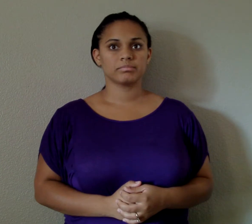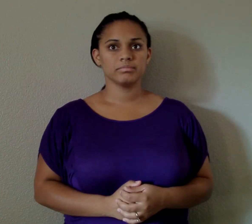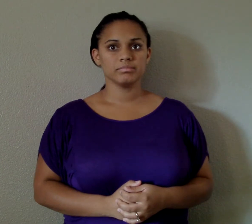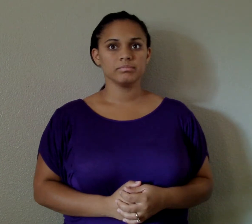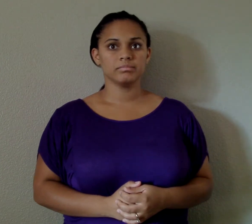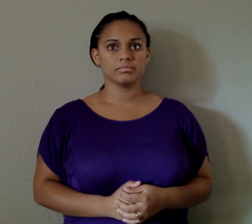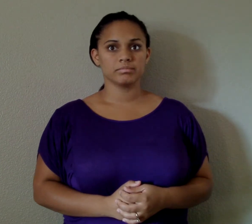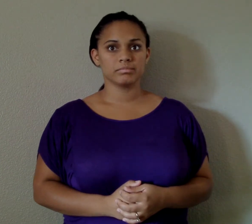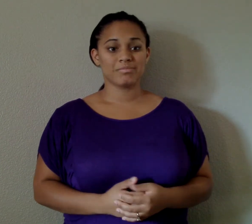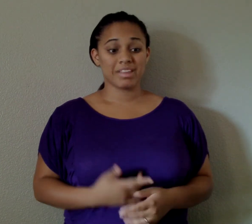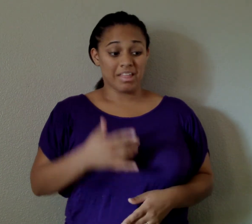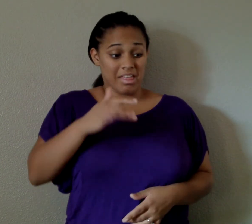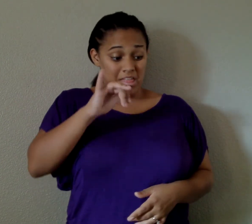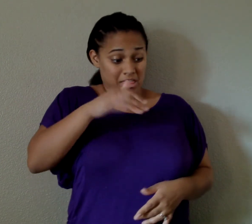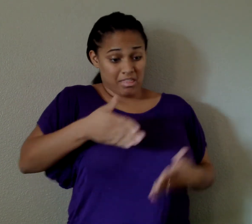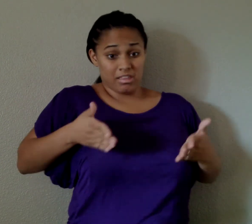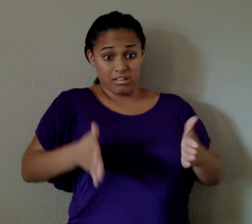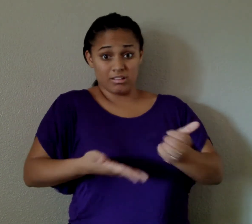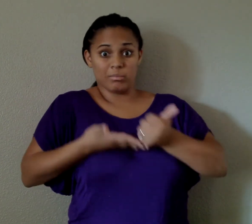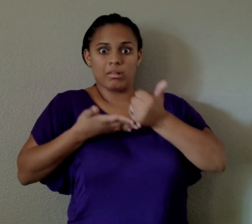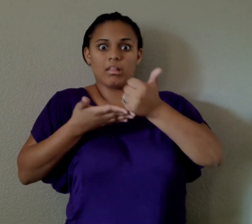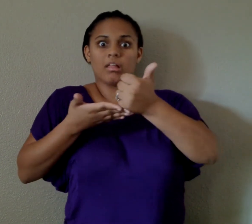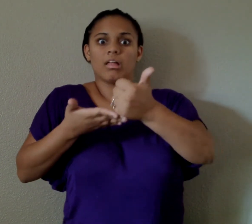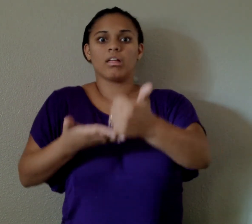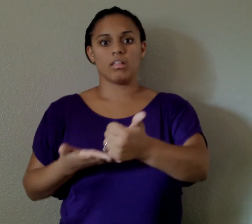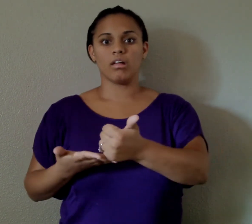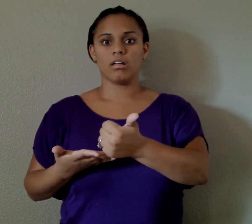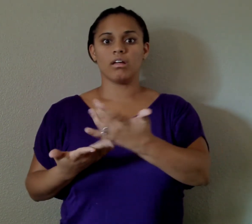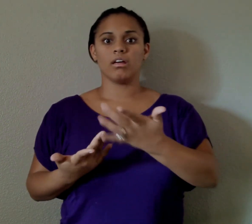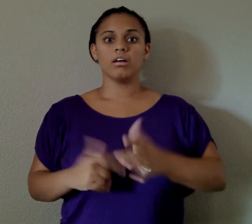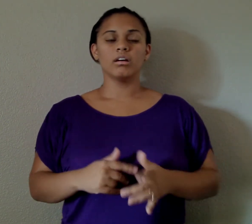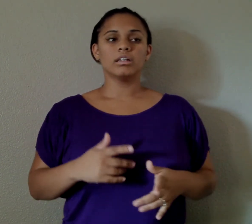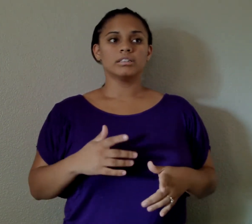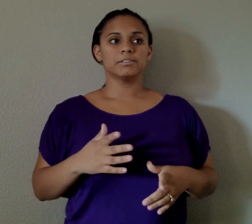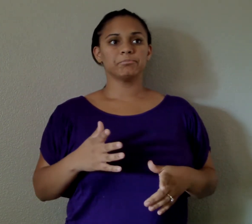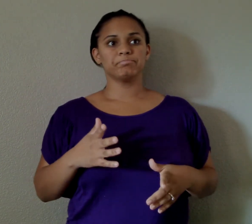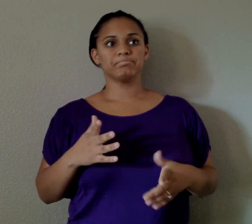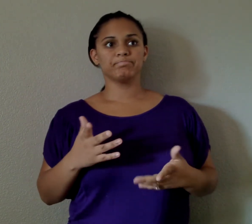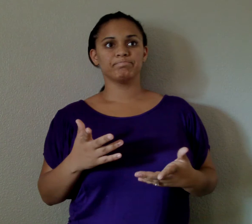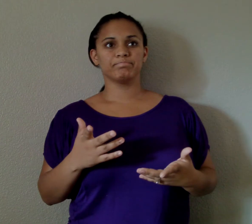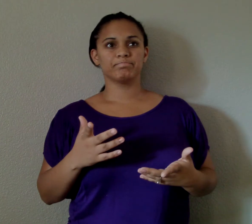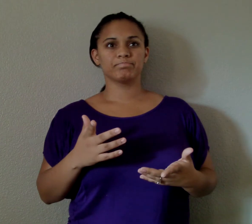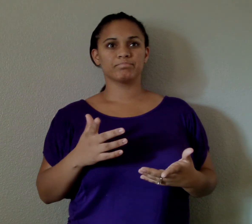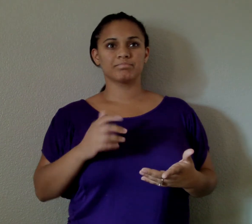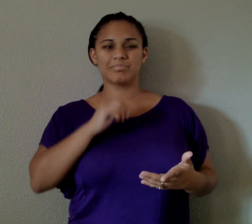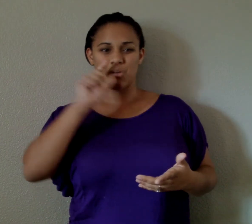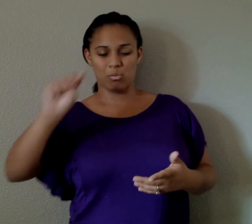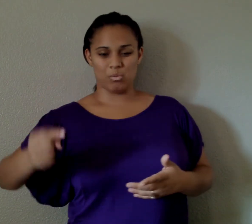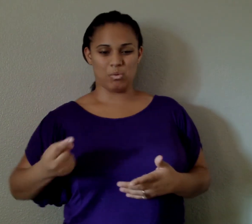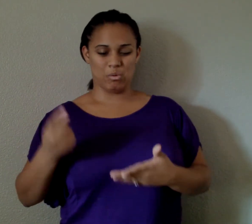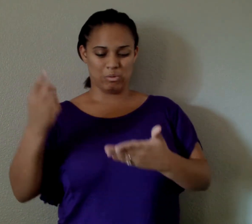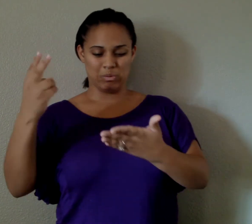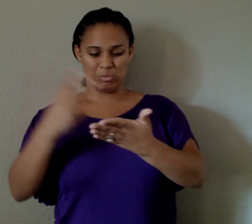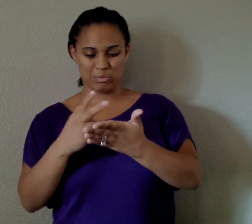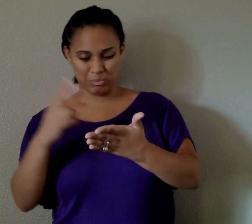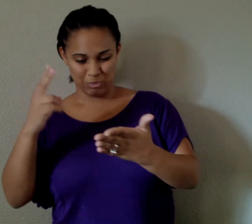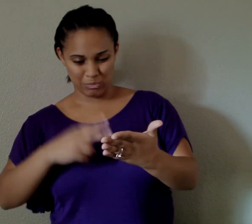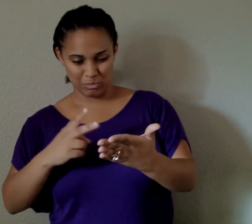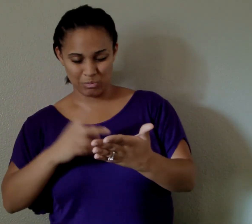into practice in a sort of academic way. Instead of just reading a paragraph and writing down the main idea, now they're doing it